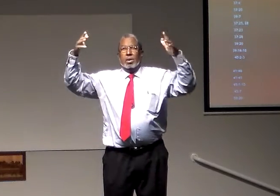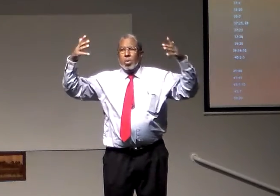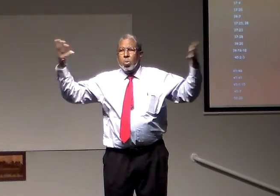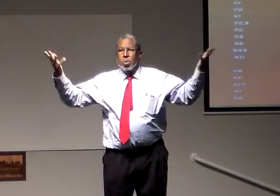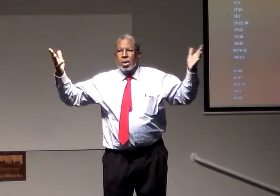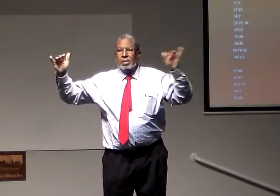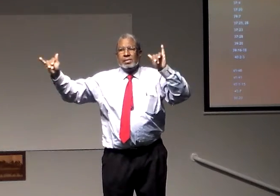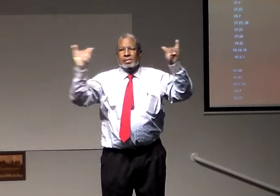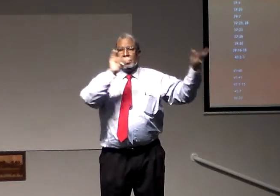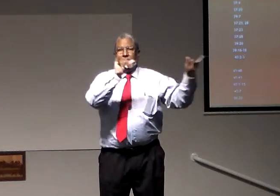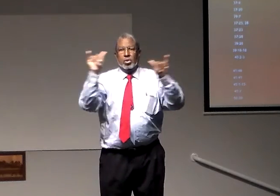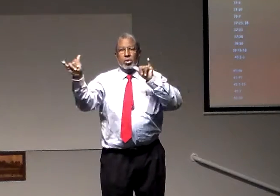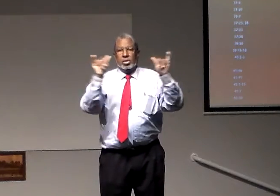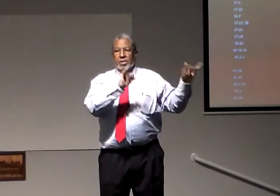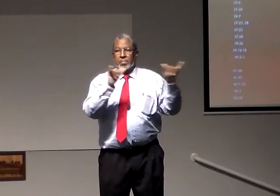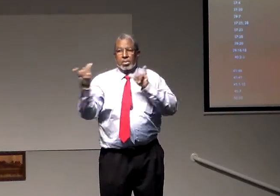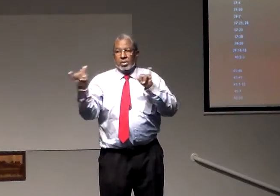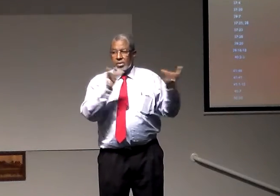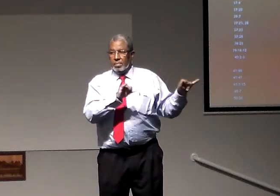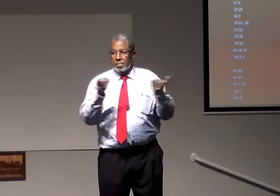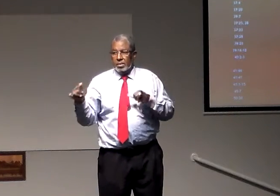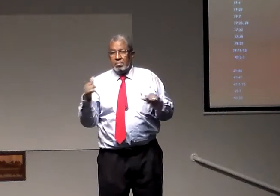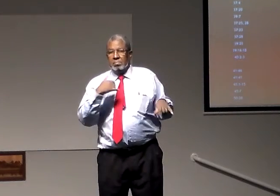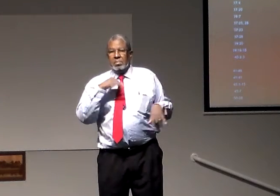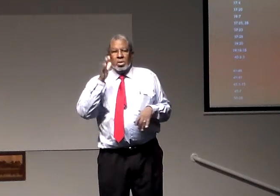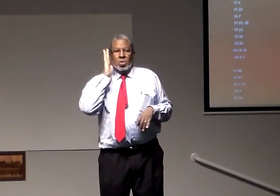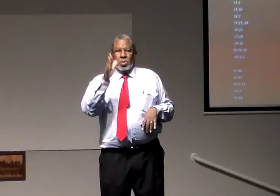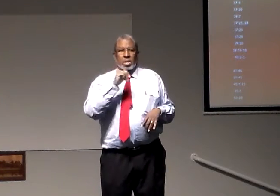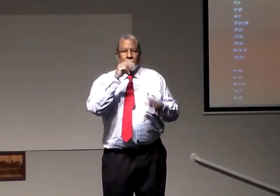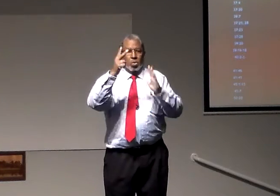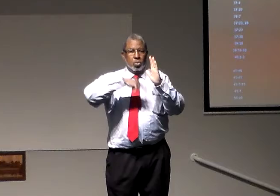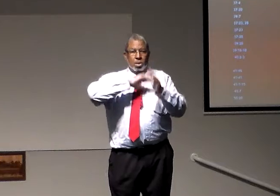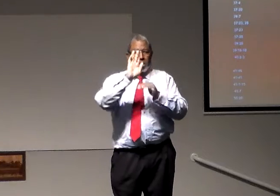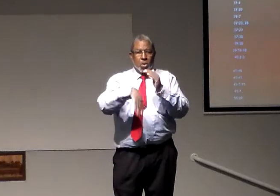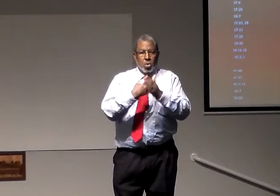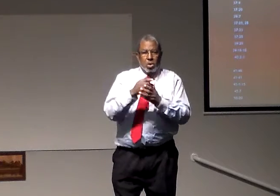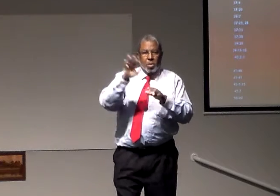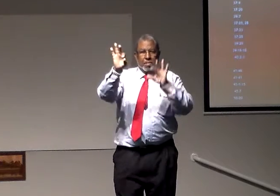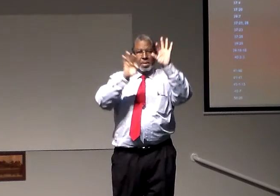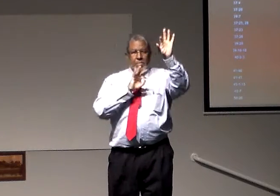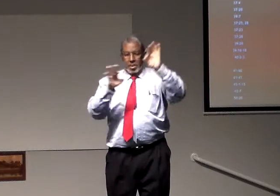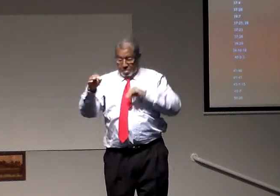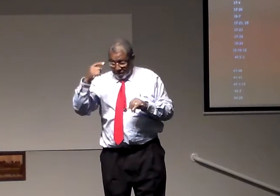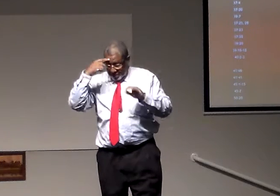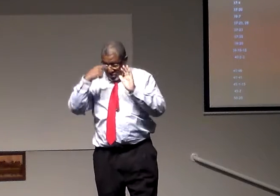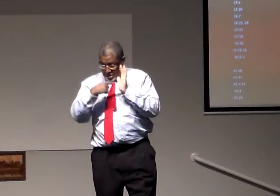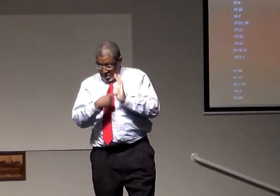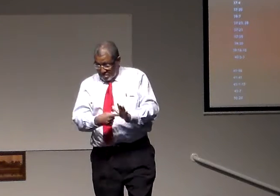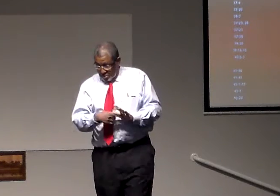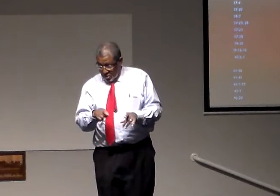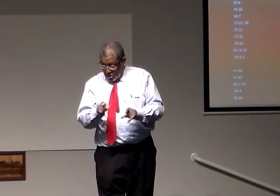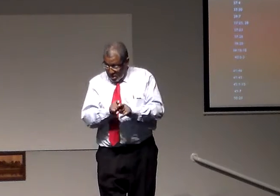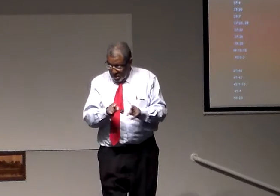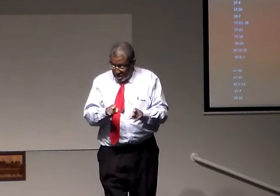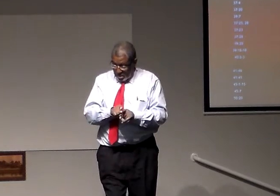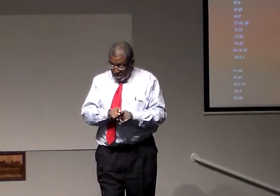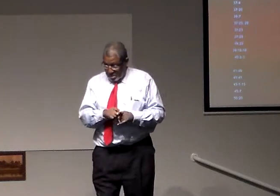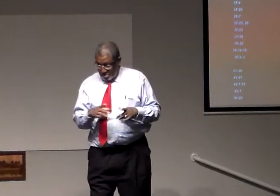is Jesus. Why? Because it's almost similar. I'm not going to read it all. I'm just going to pick out, for example,